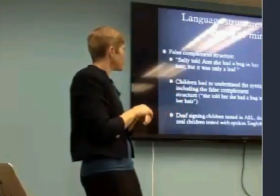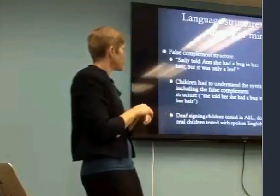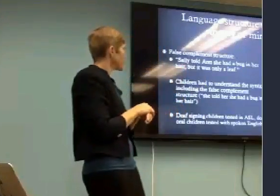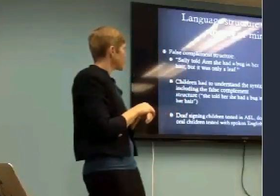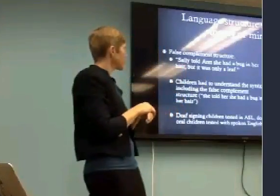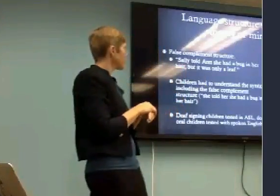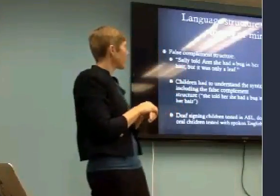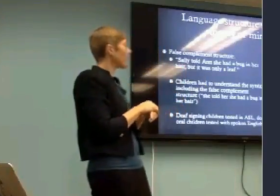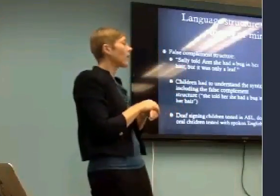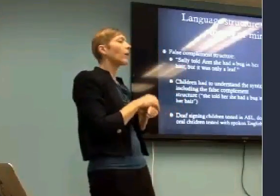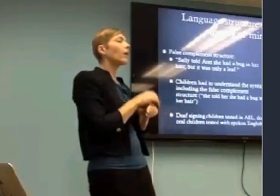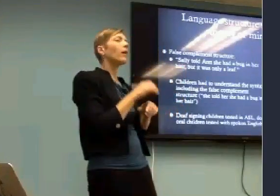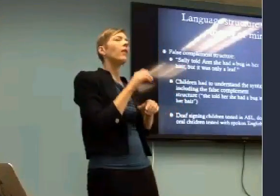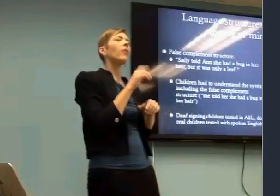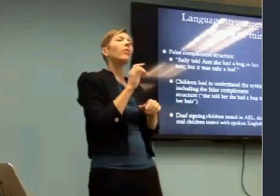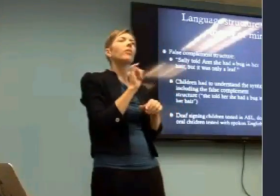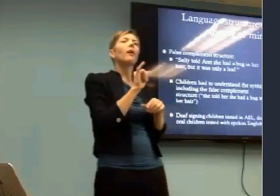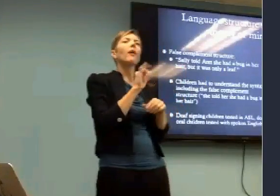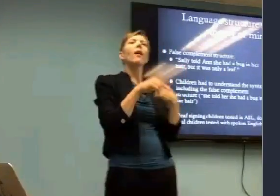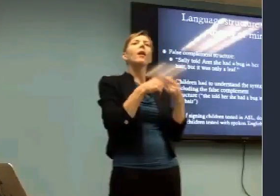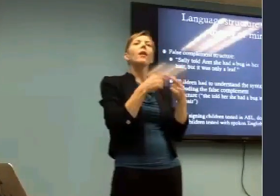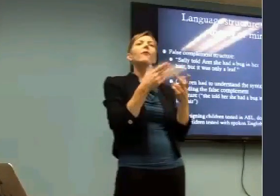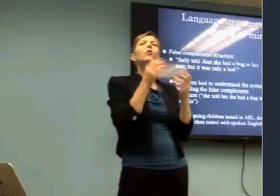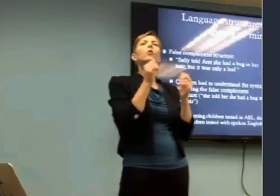specifically looking at false complement structure.